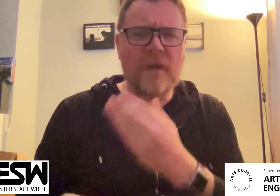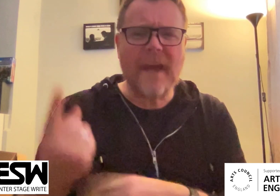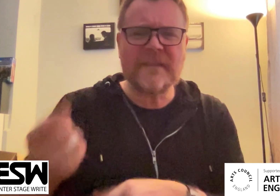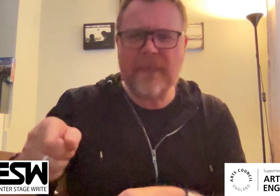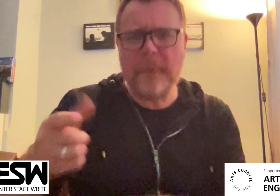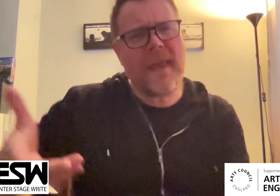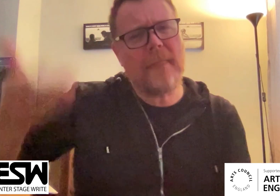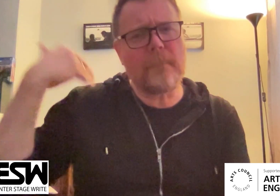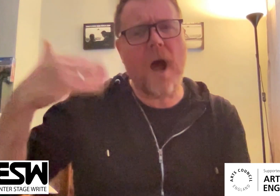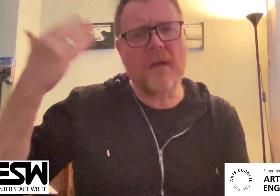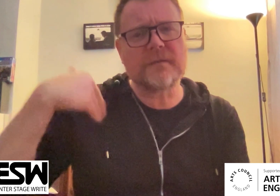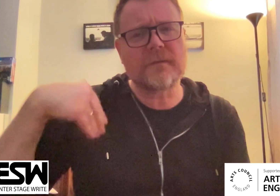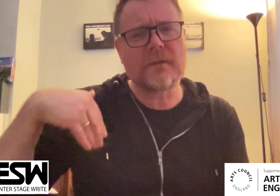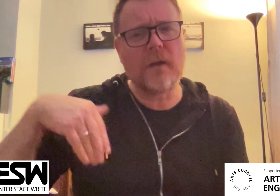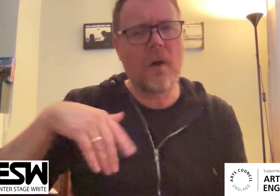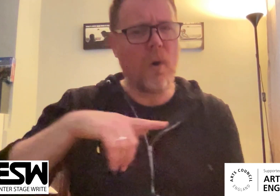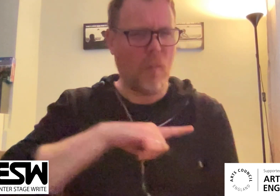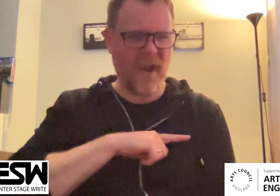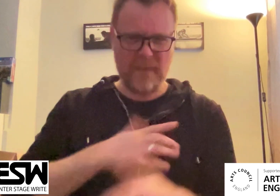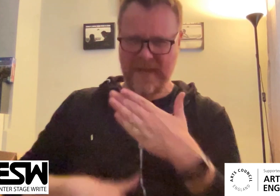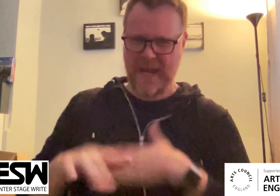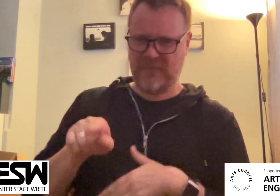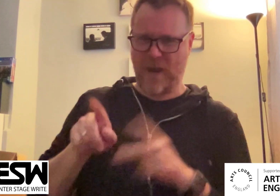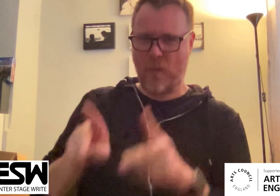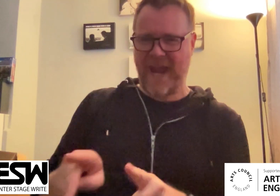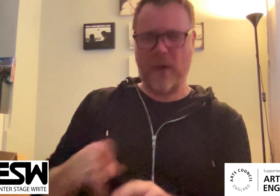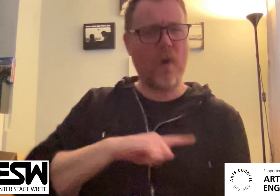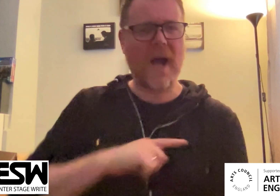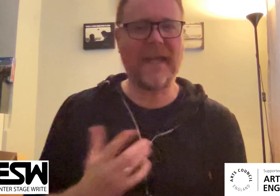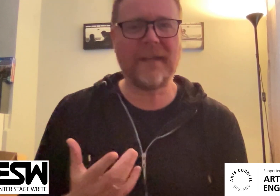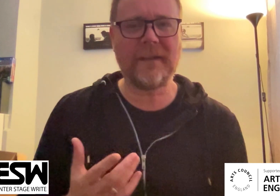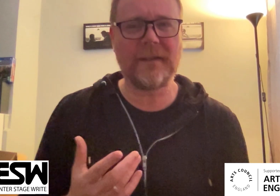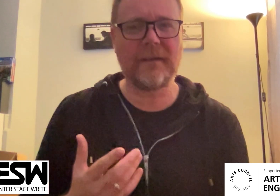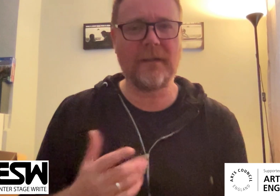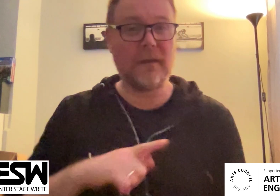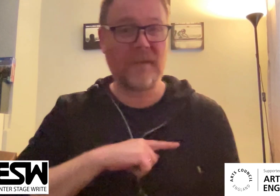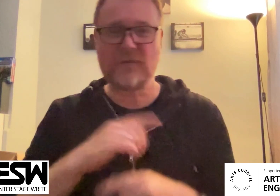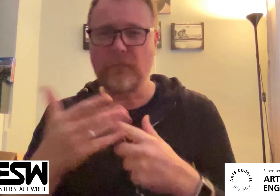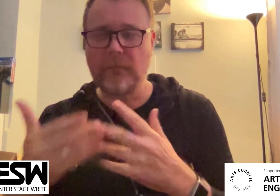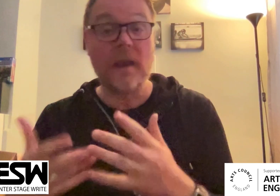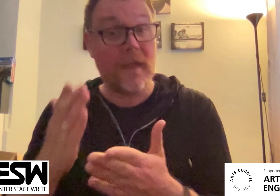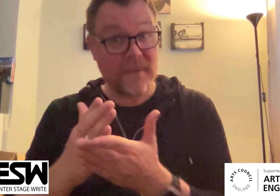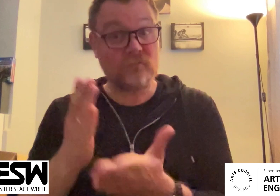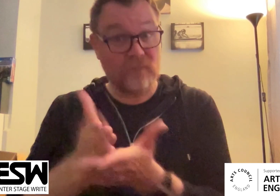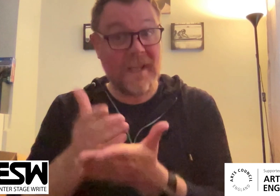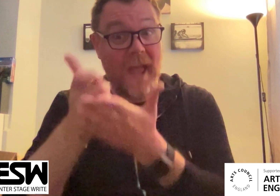What happened to them in the past? Why do they behave the way they do? Once you start building that